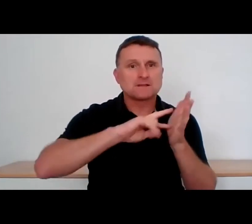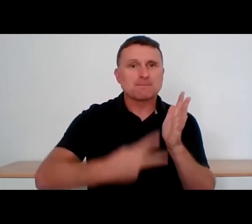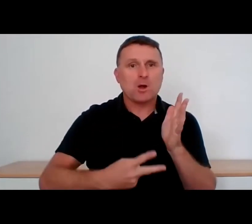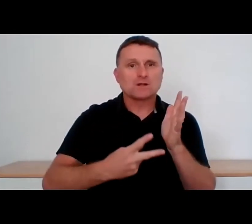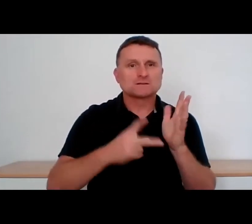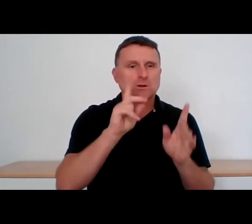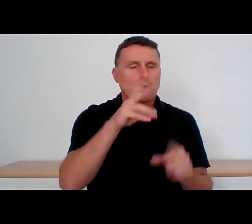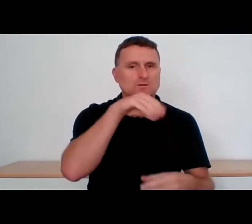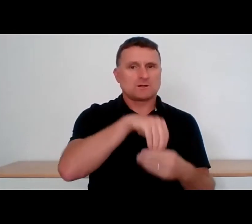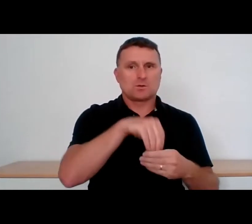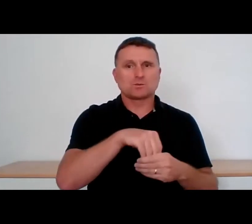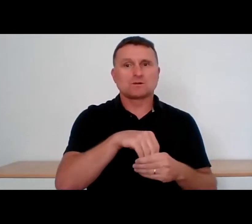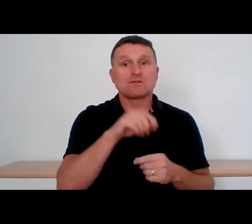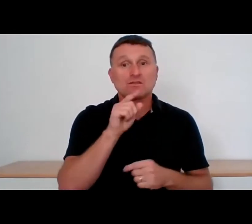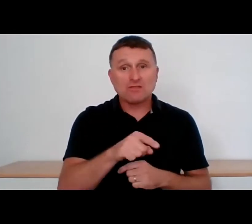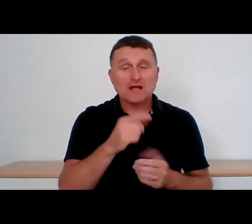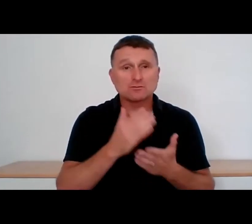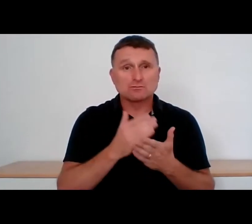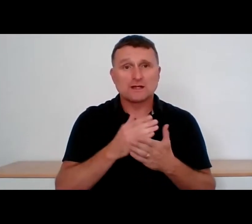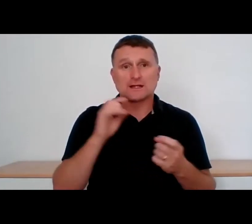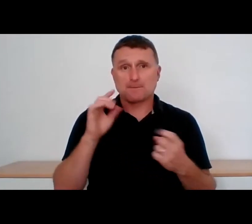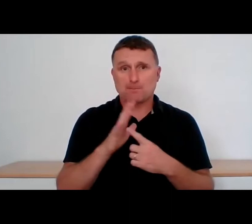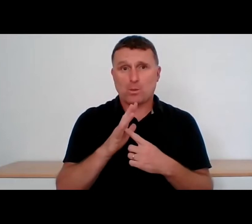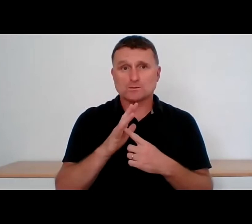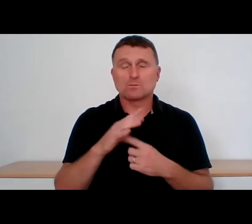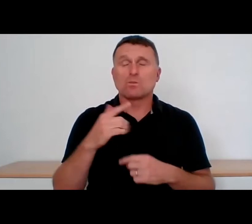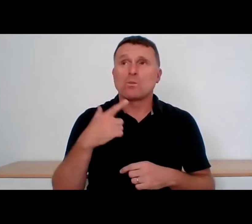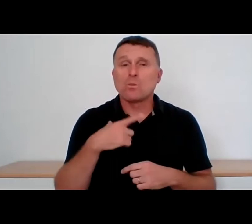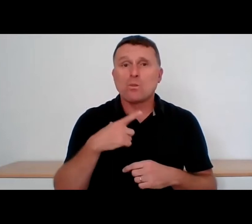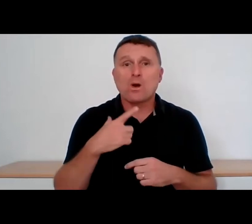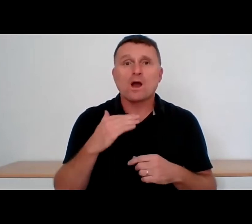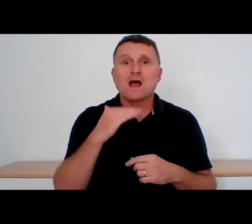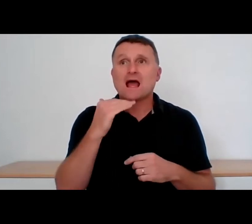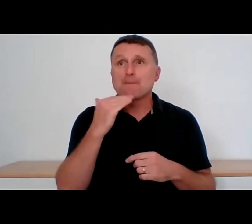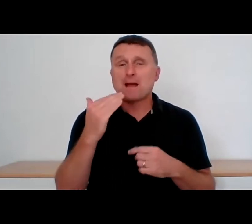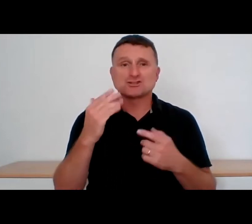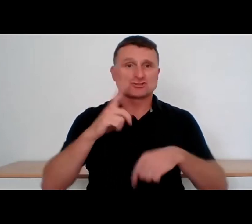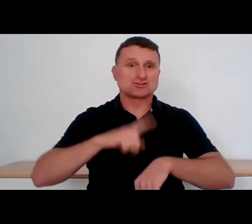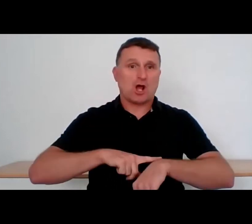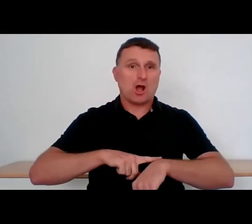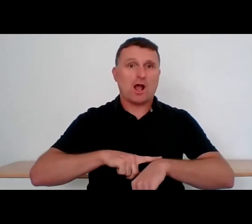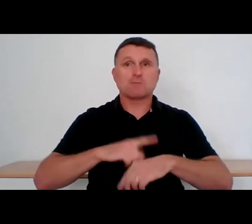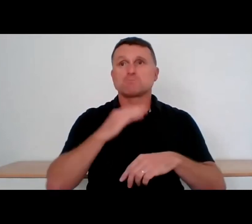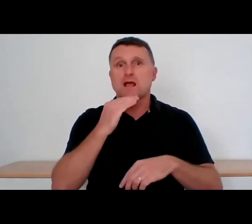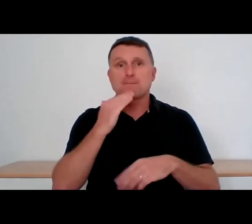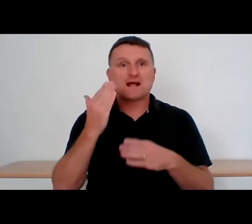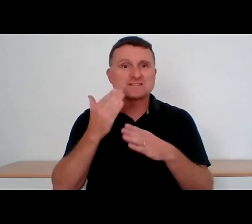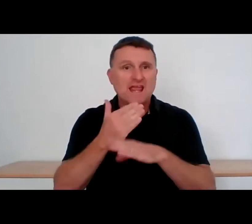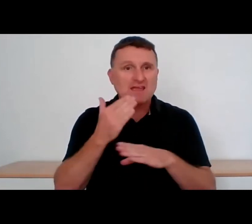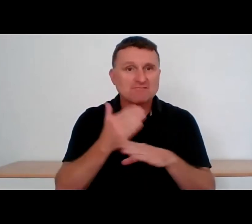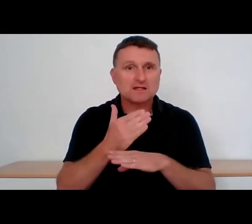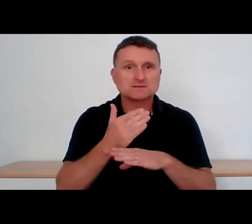This is important because it will help determine the amount of time and effort you need to devote to each stage